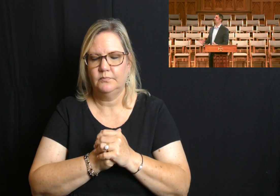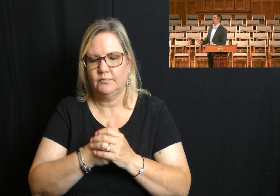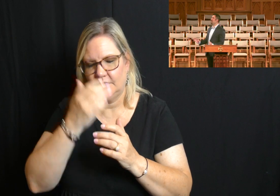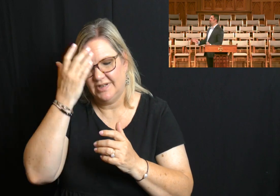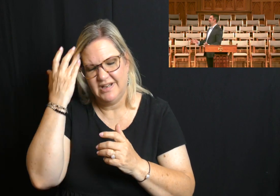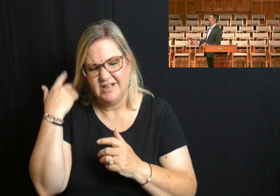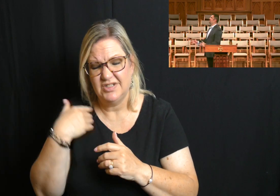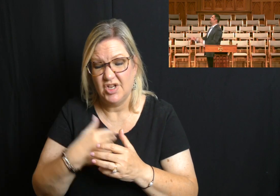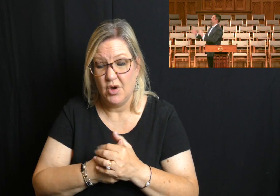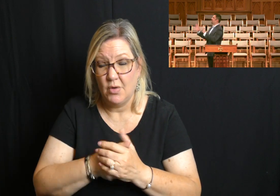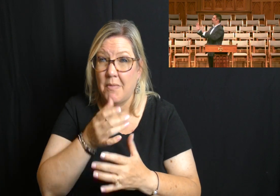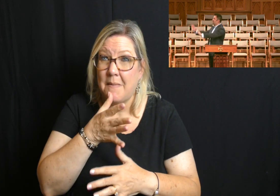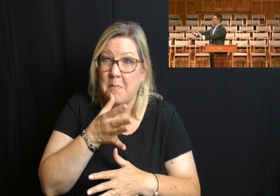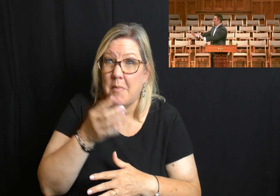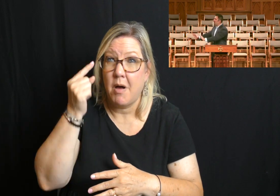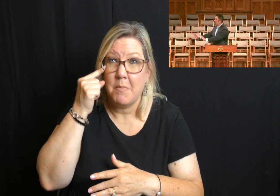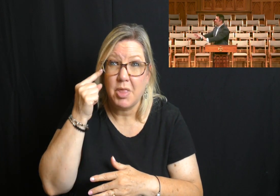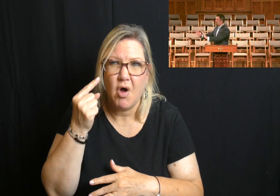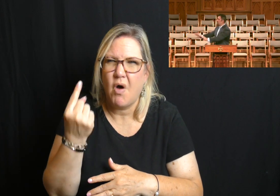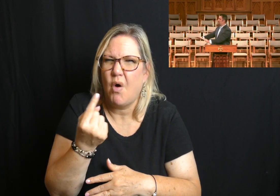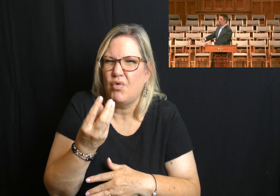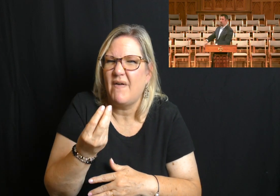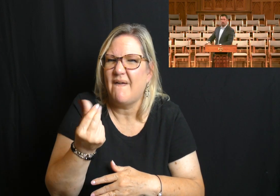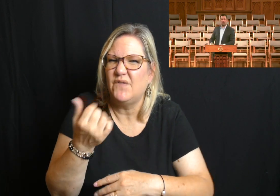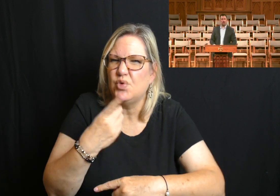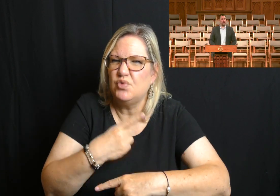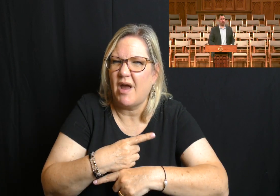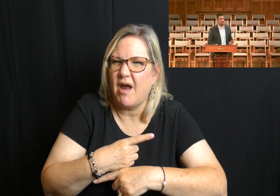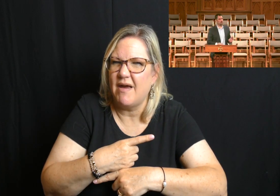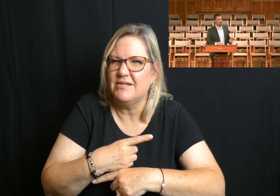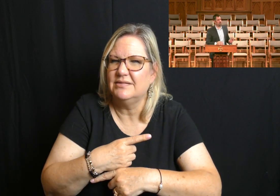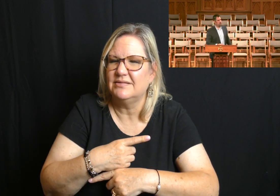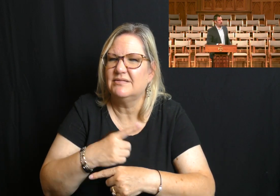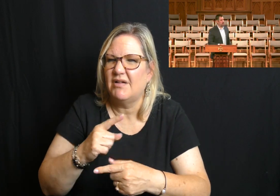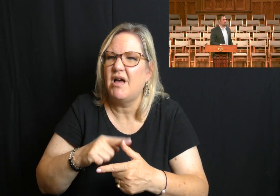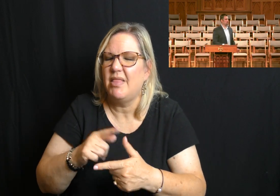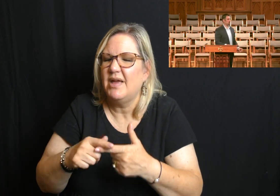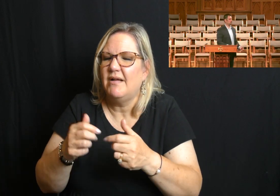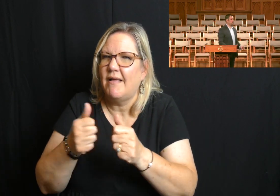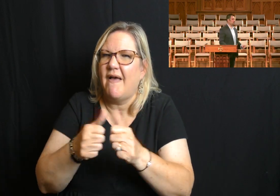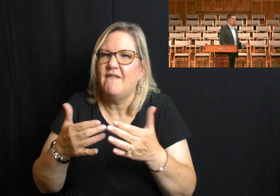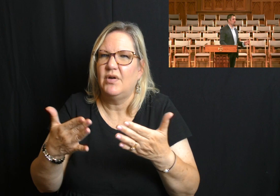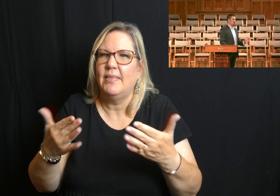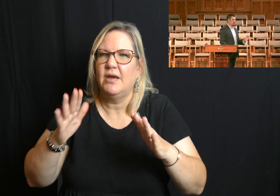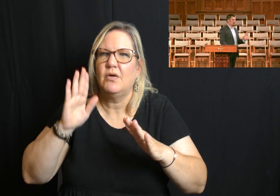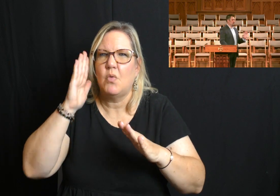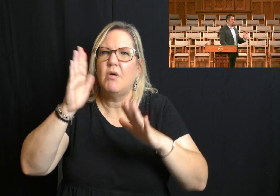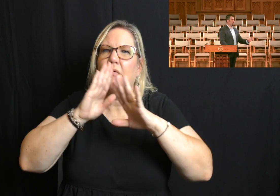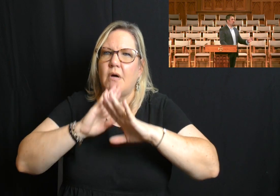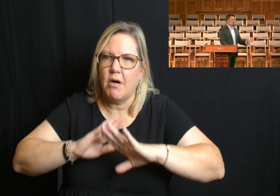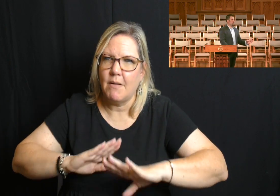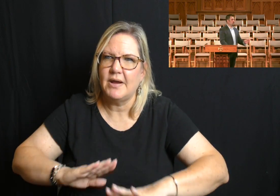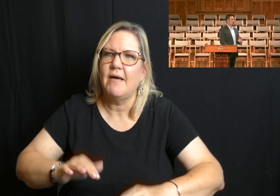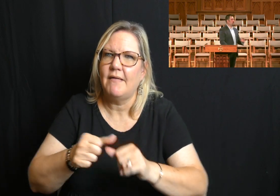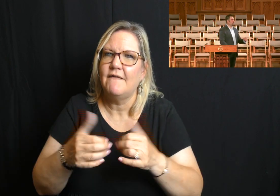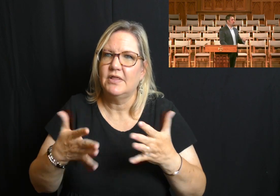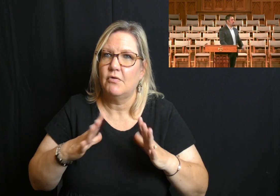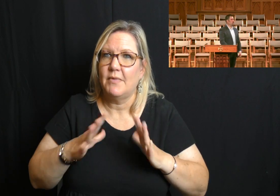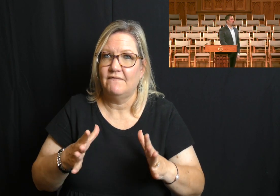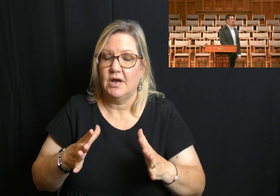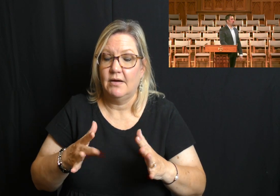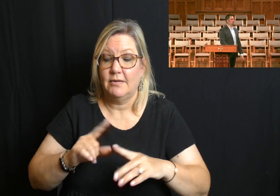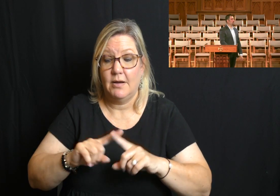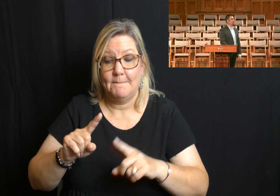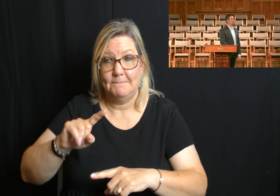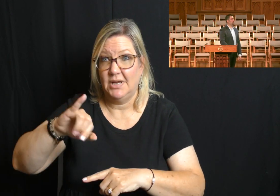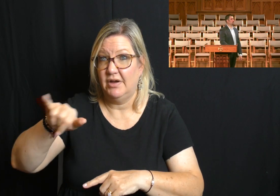just going to be a few days. You're just going to hang out with your uncle. Everything's going to be fine. Little she knew that she would never see her